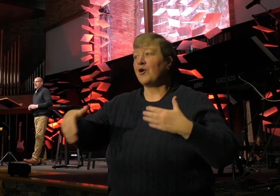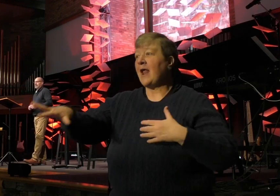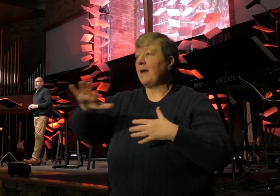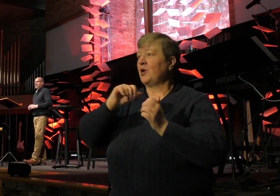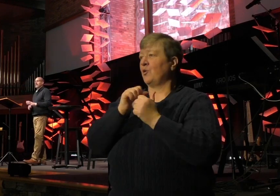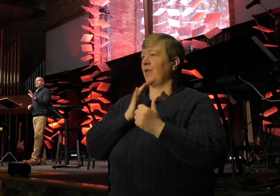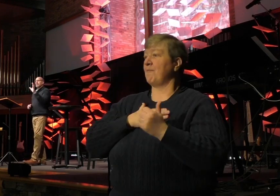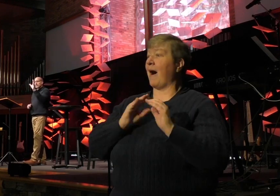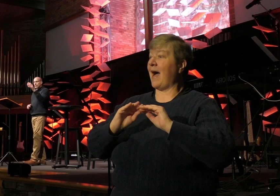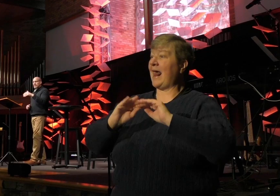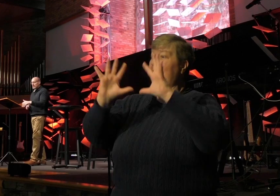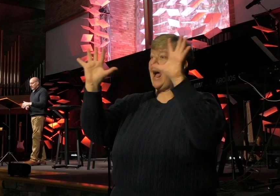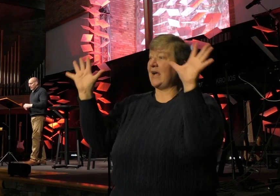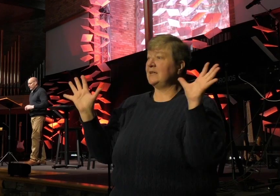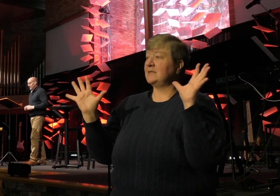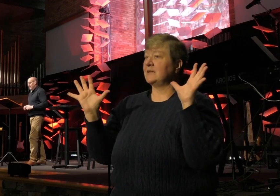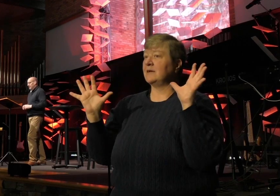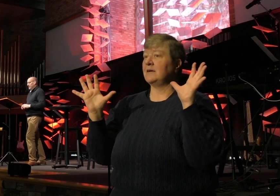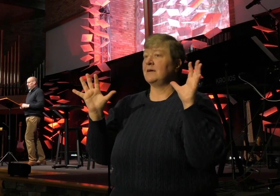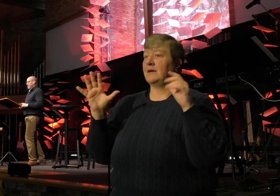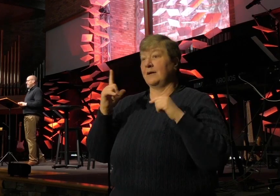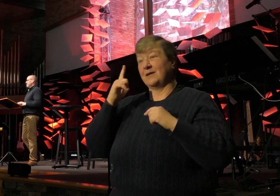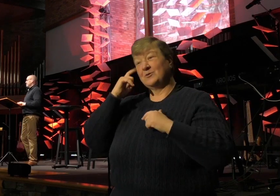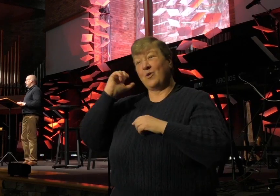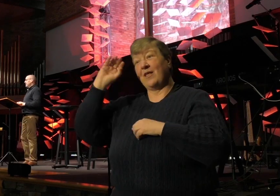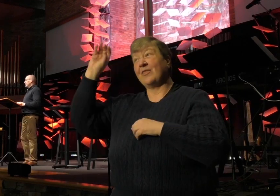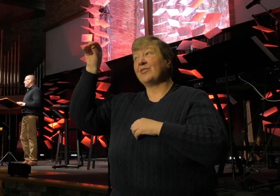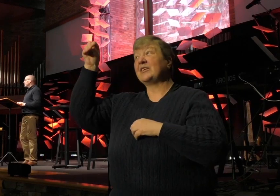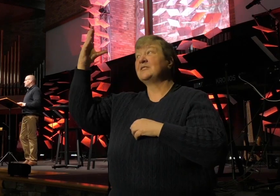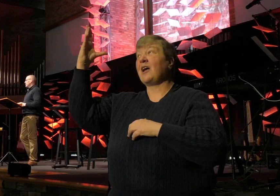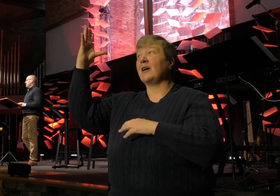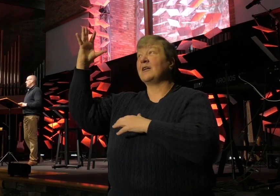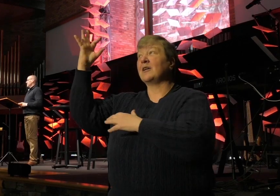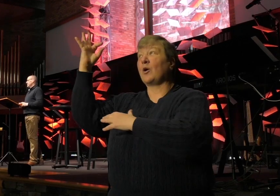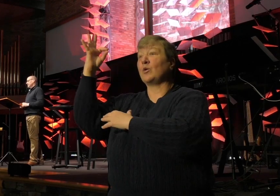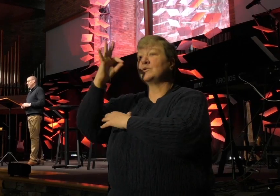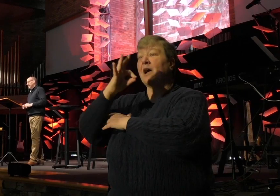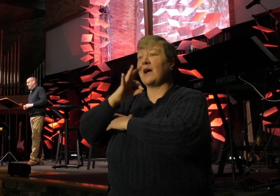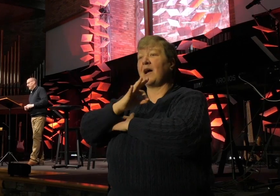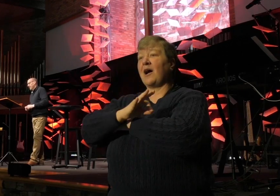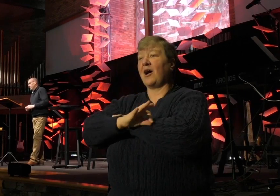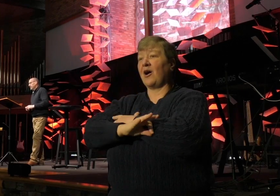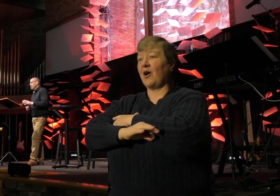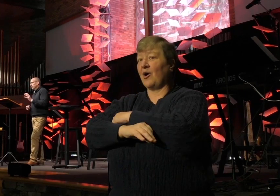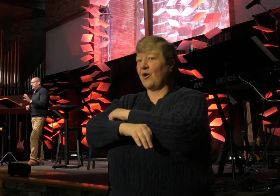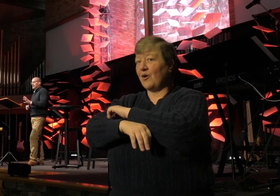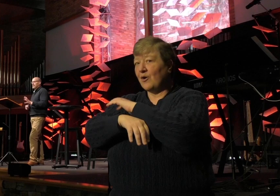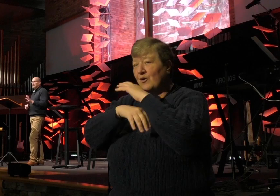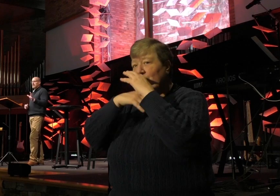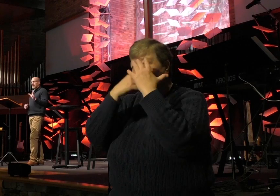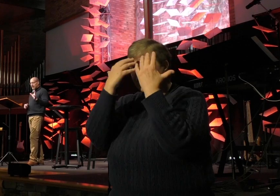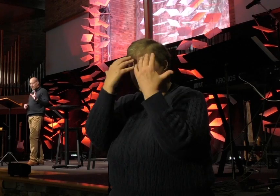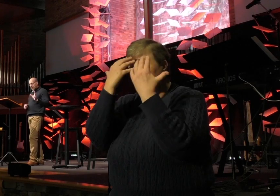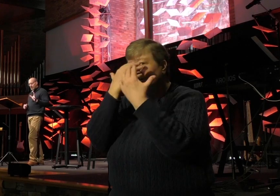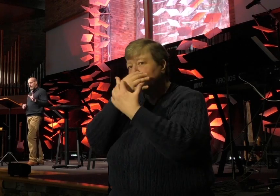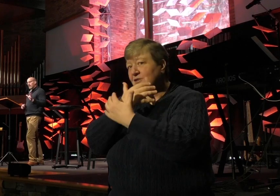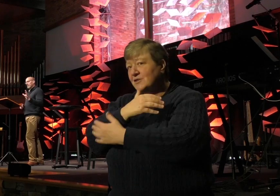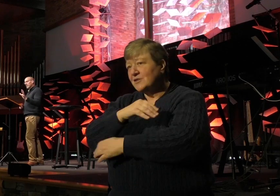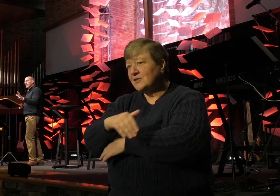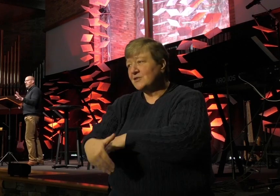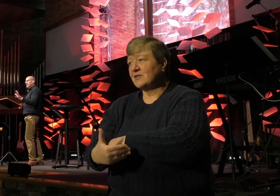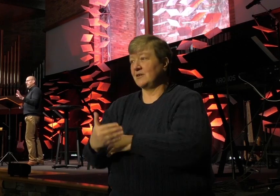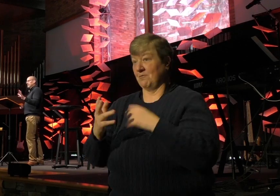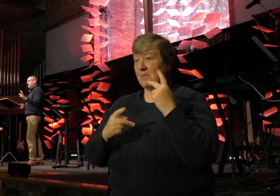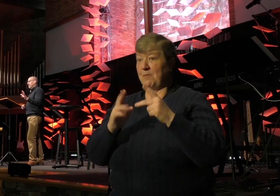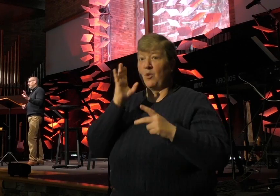light? Because when the sun goes down and the darkness falls, people will see in